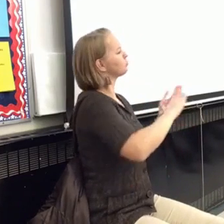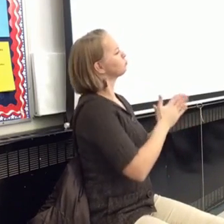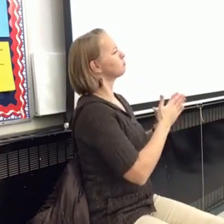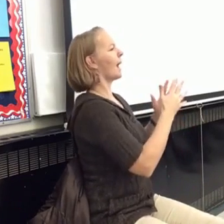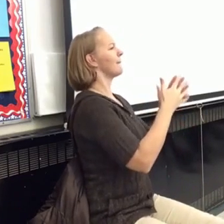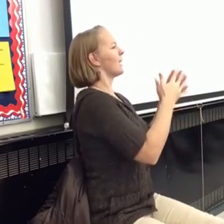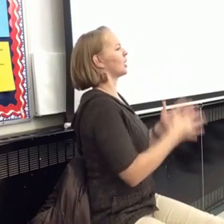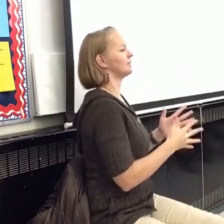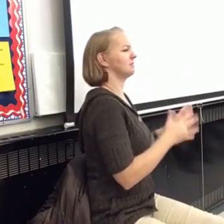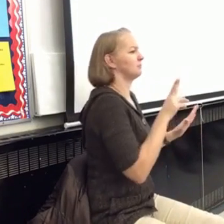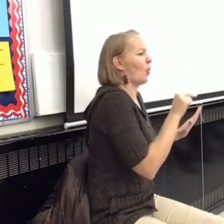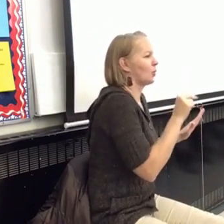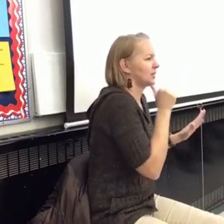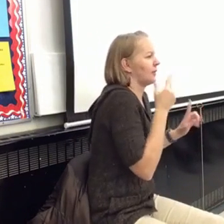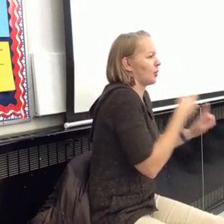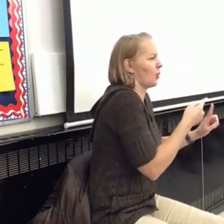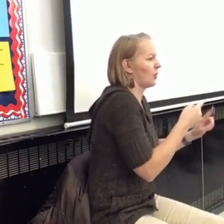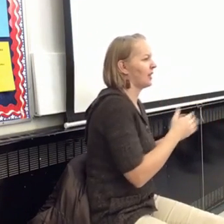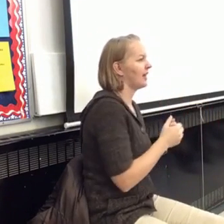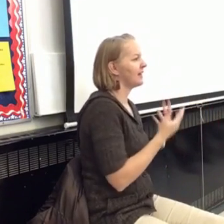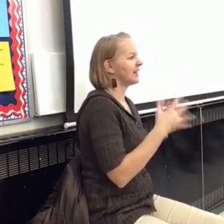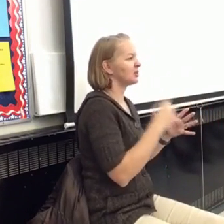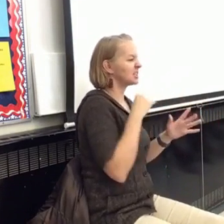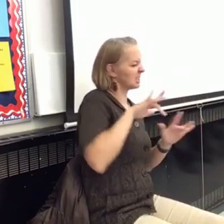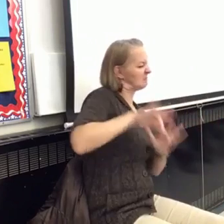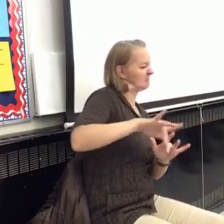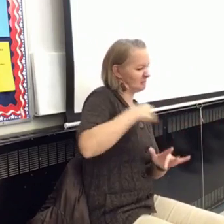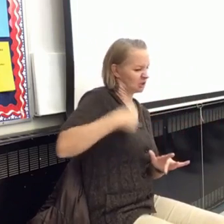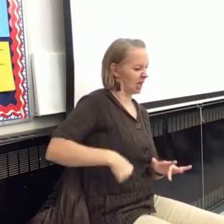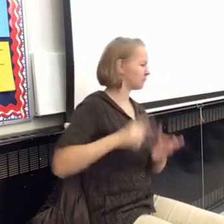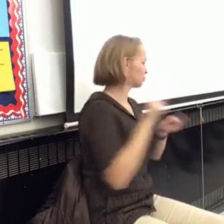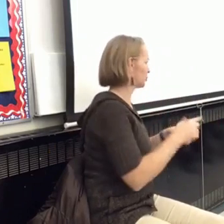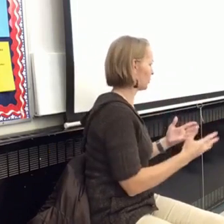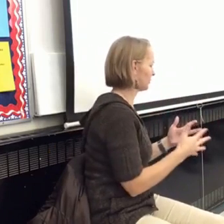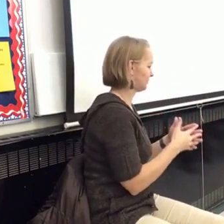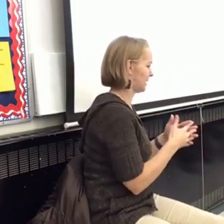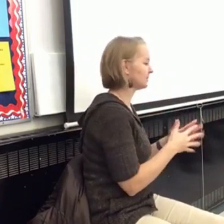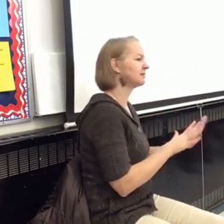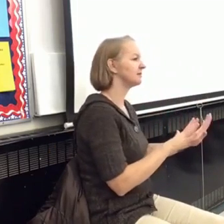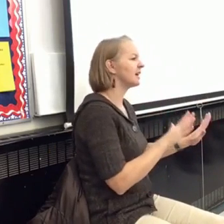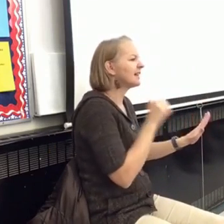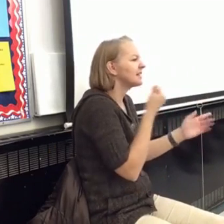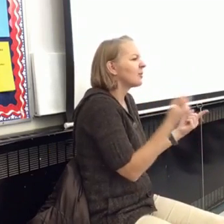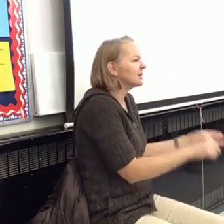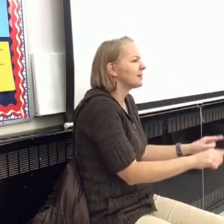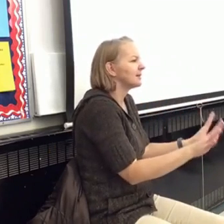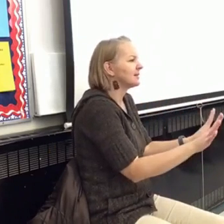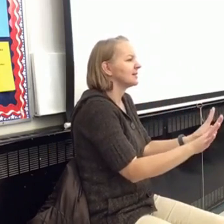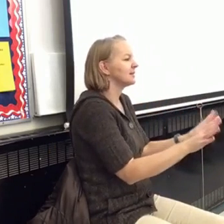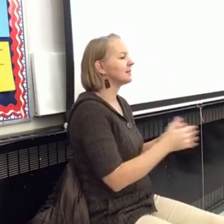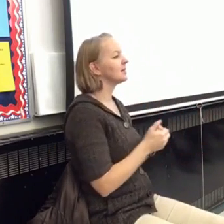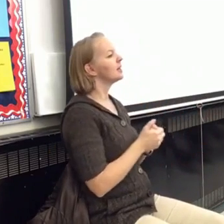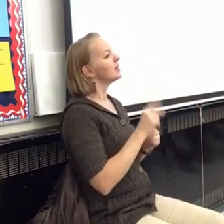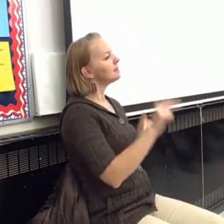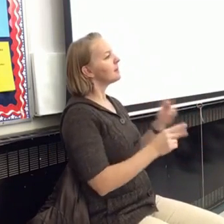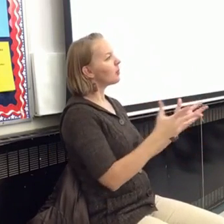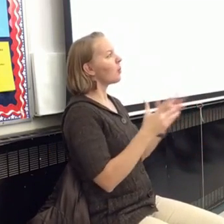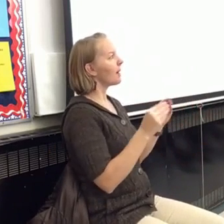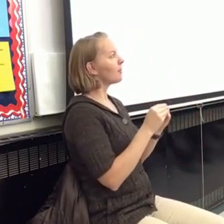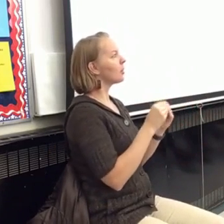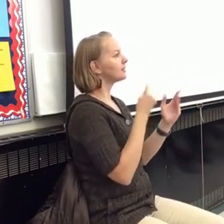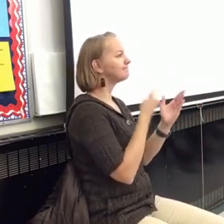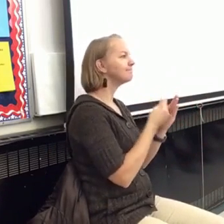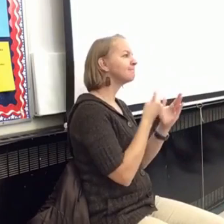That wasn't the goal. They didn't want to say, I hate China, I'm coming over to America. That really wasn't what was happening. Instead, people wanted more